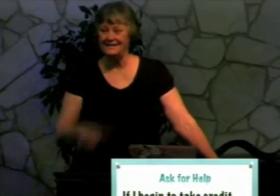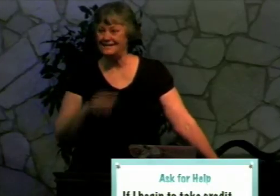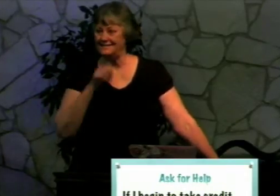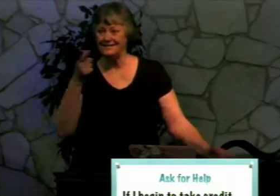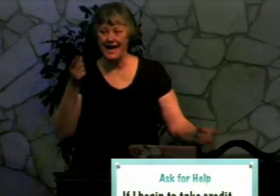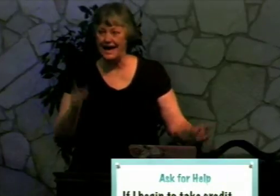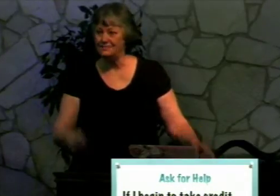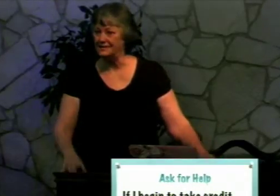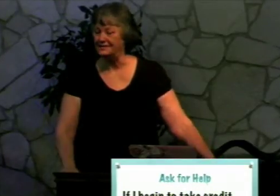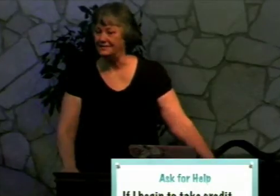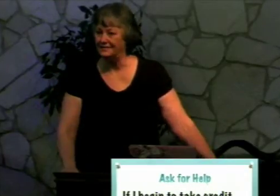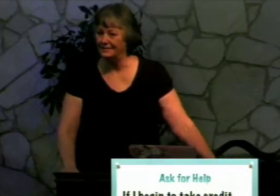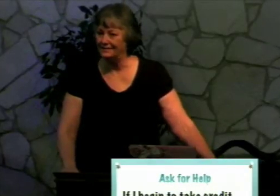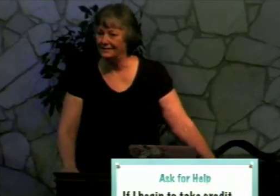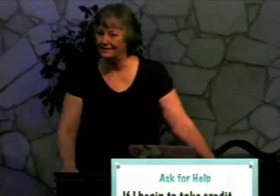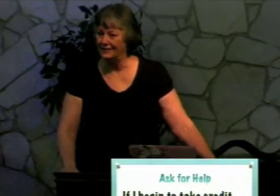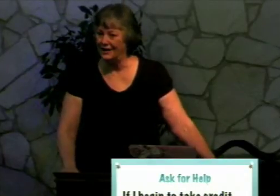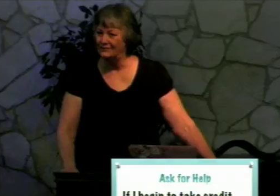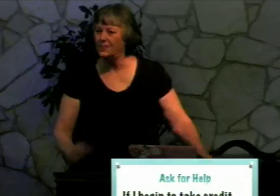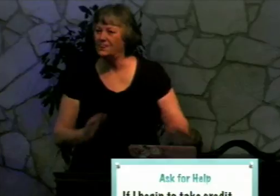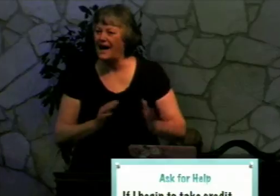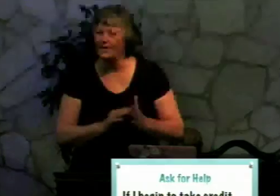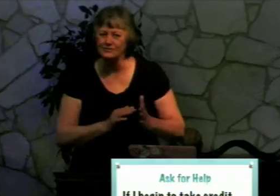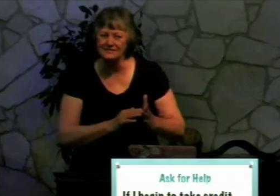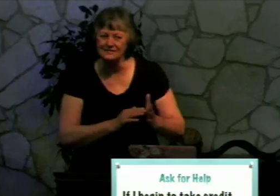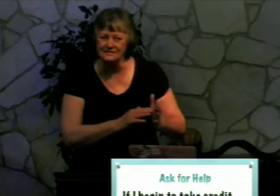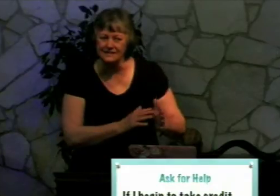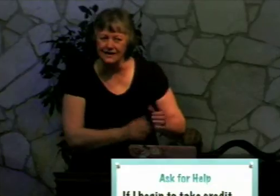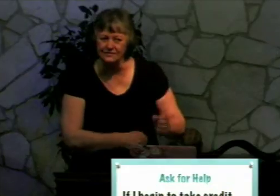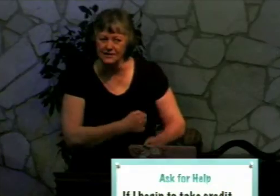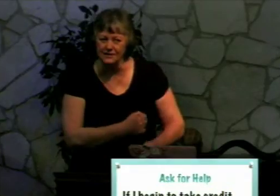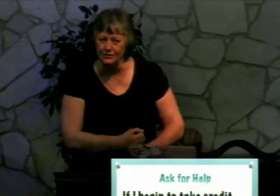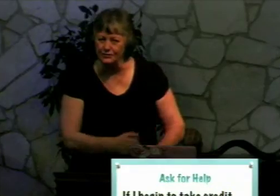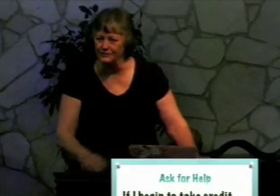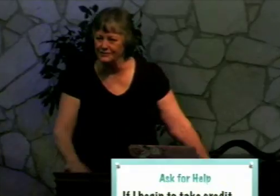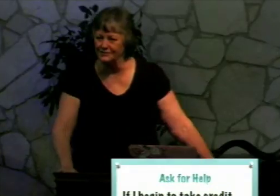And it didn't happen for thousands of years